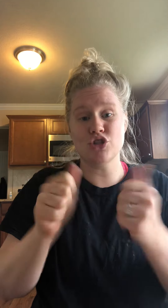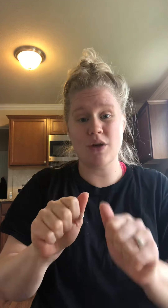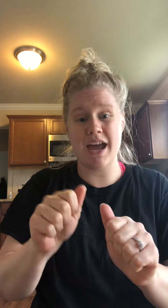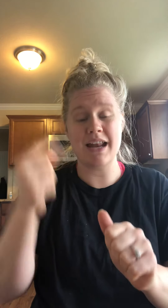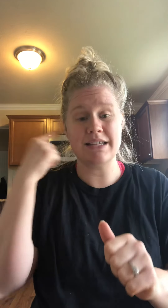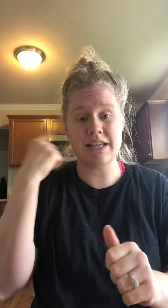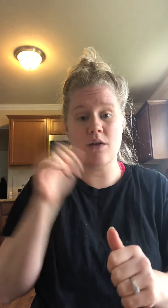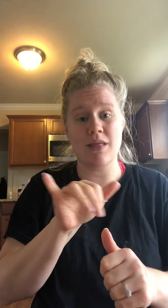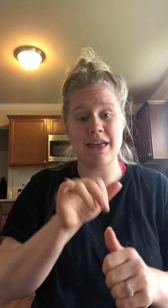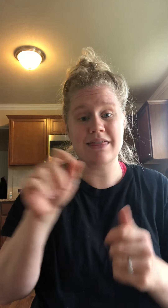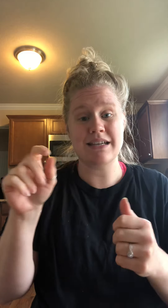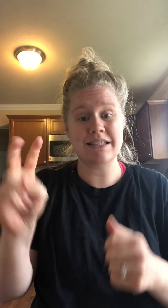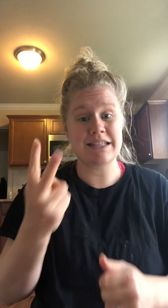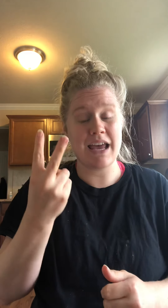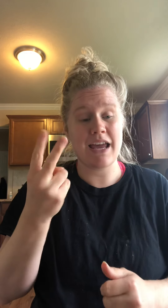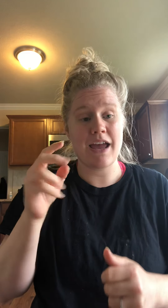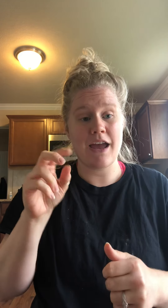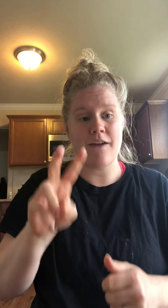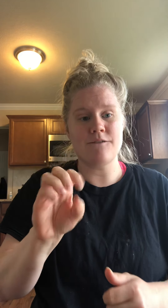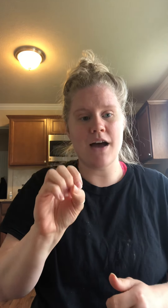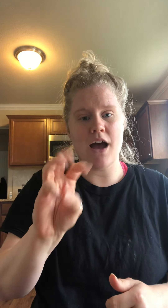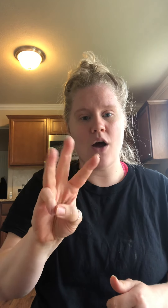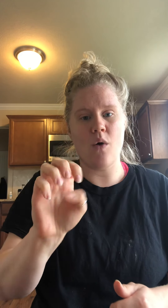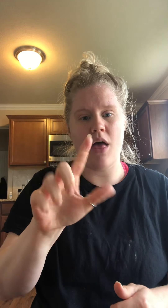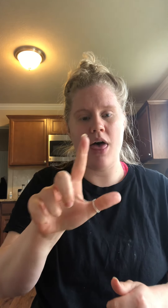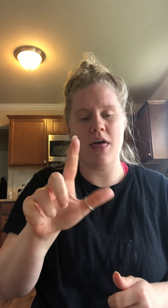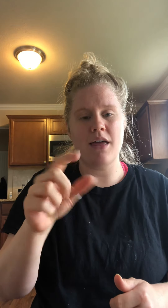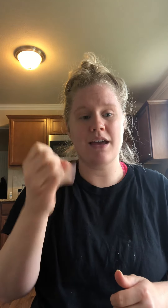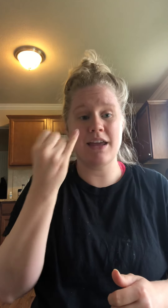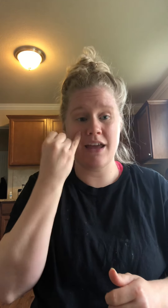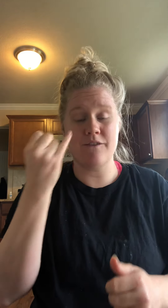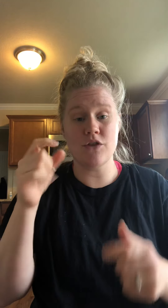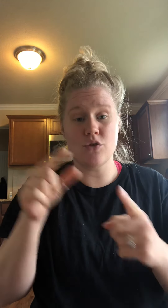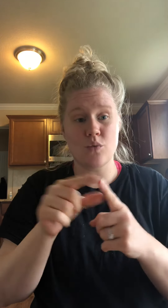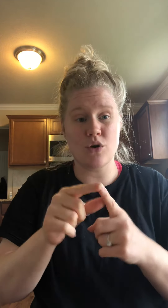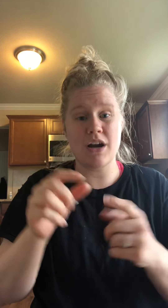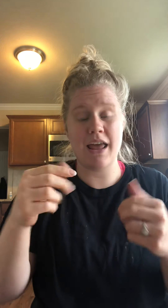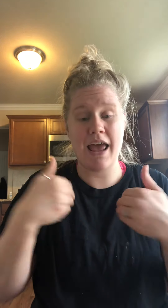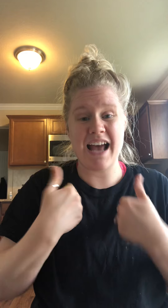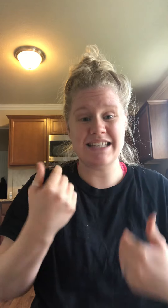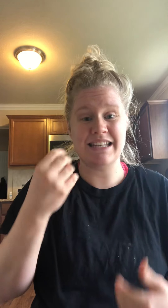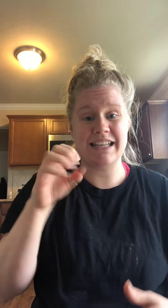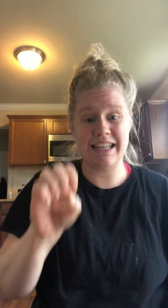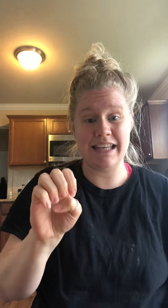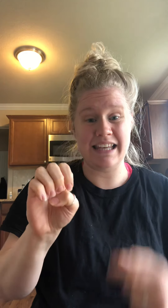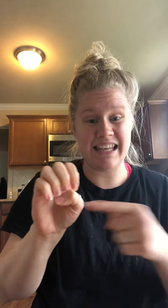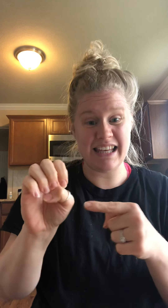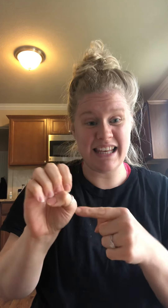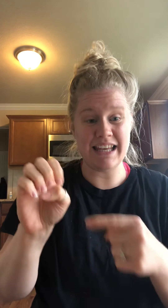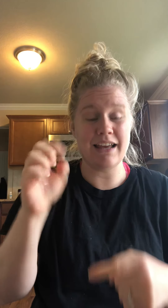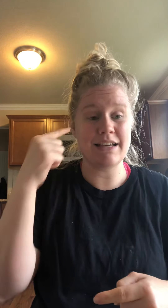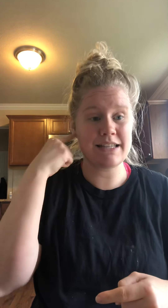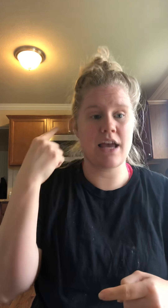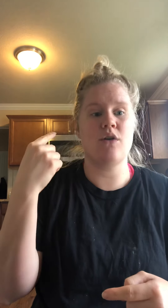vowel is the E sound, just like in the plural formation of